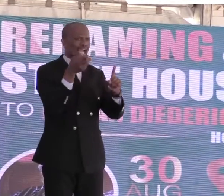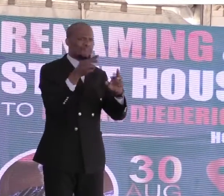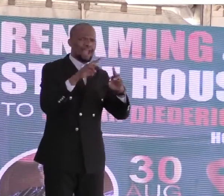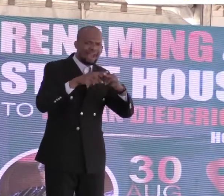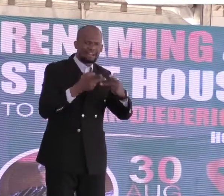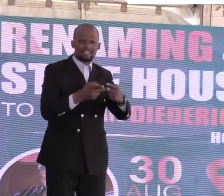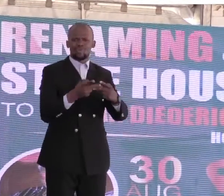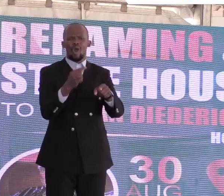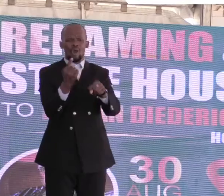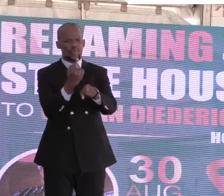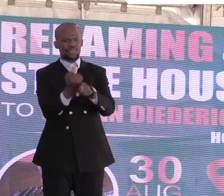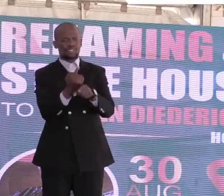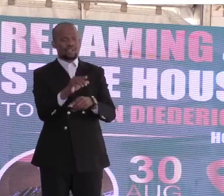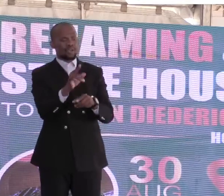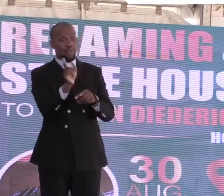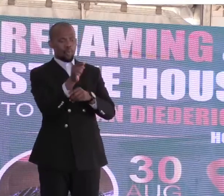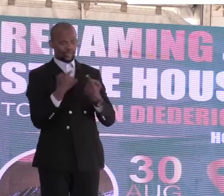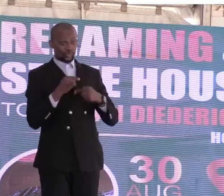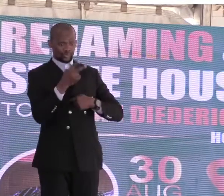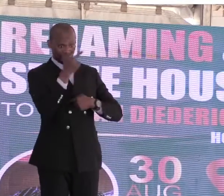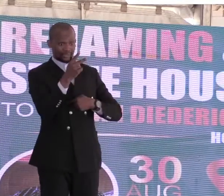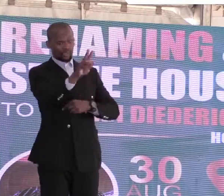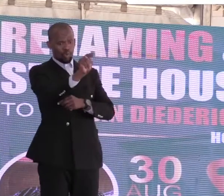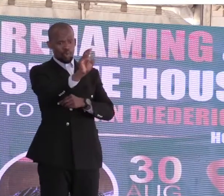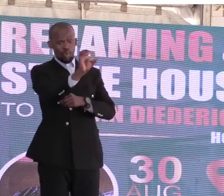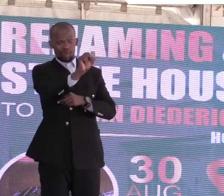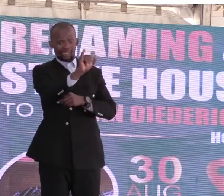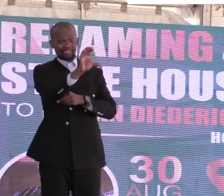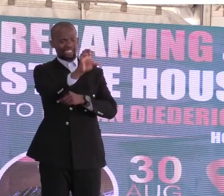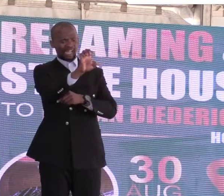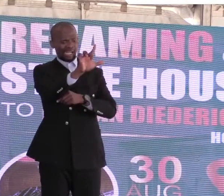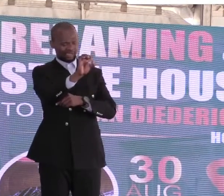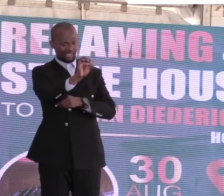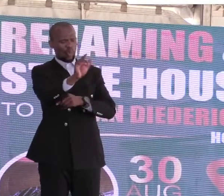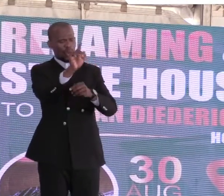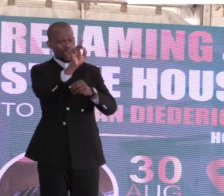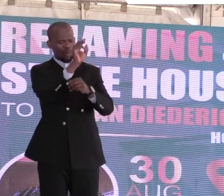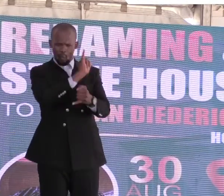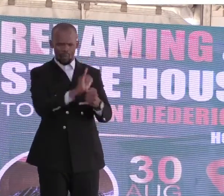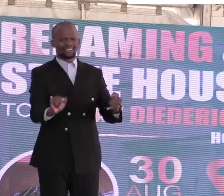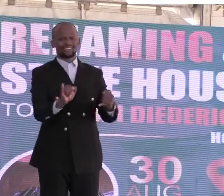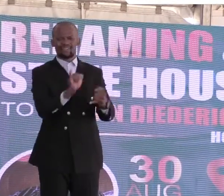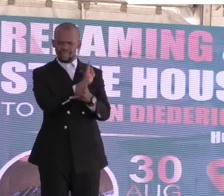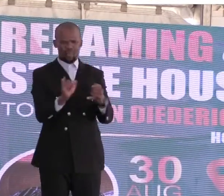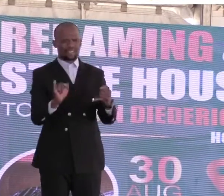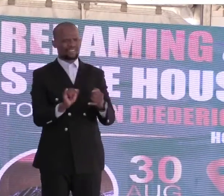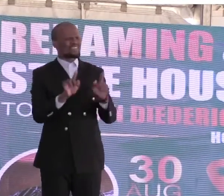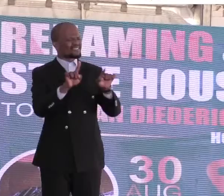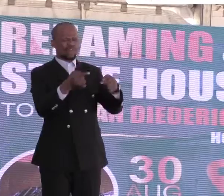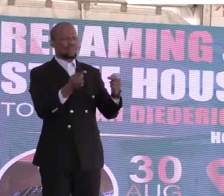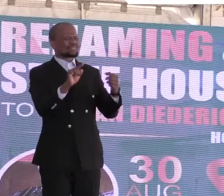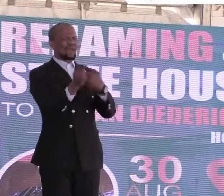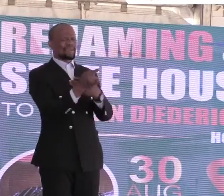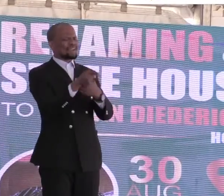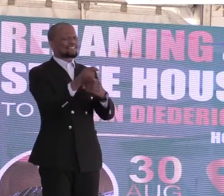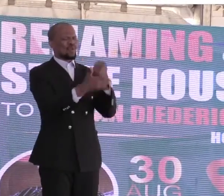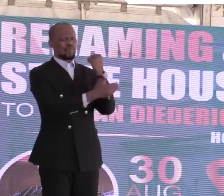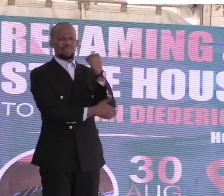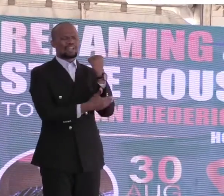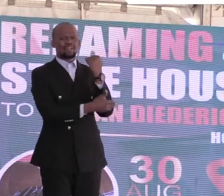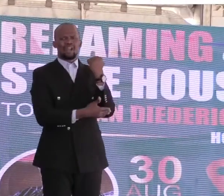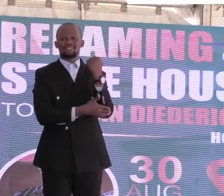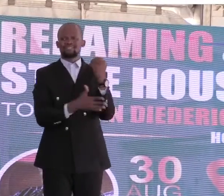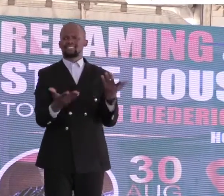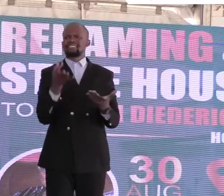have seen with Unoscelo is terrible. It should not happen, especially in a country that claims